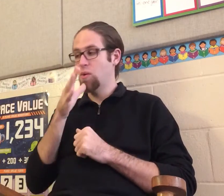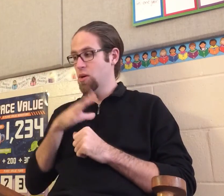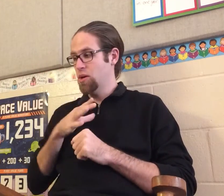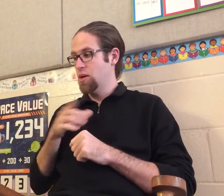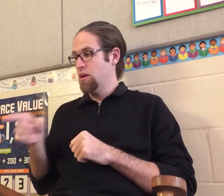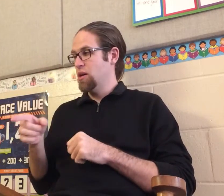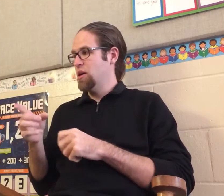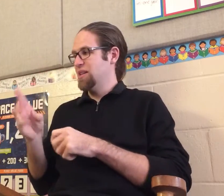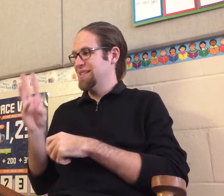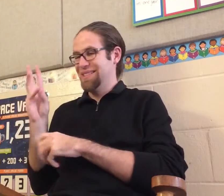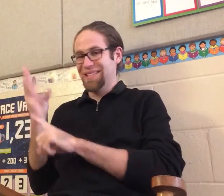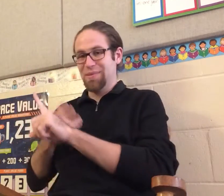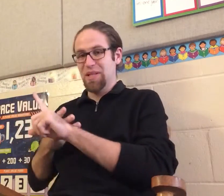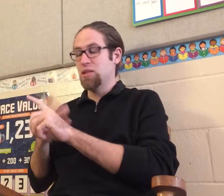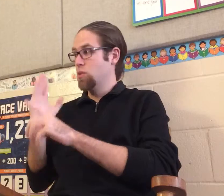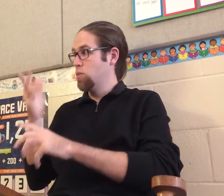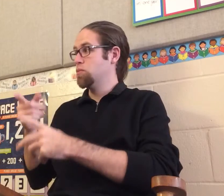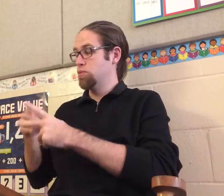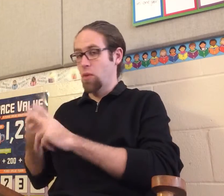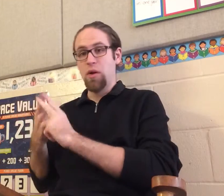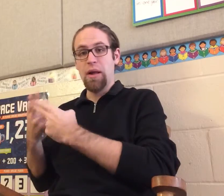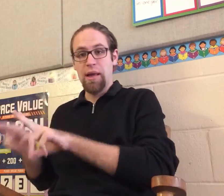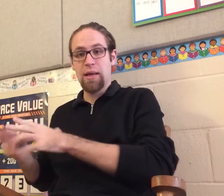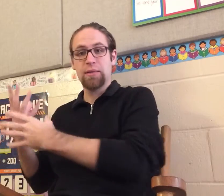eggs. These first eggs will be quite small though.